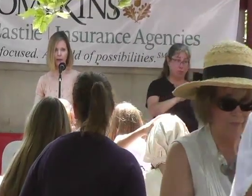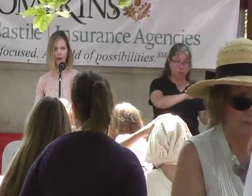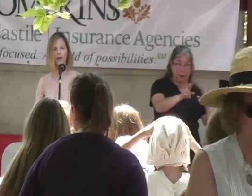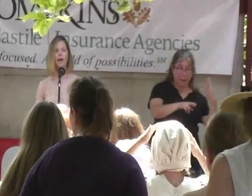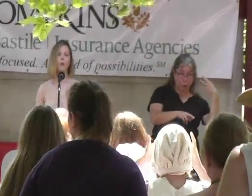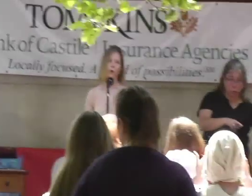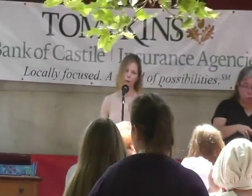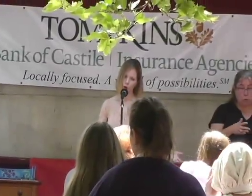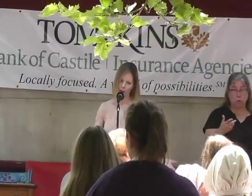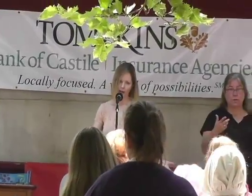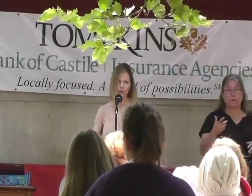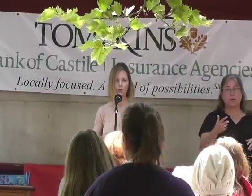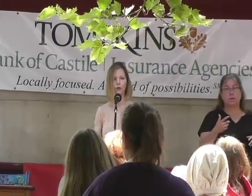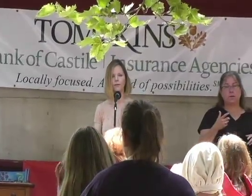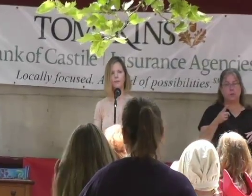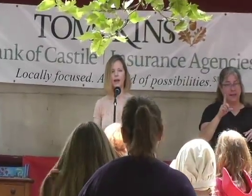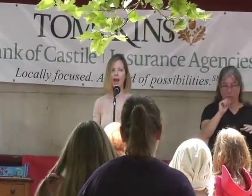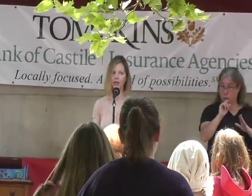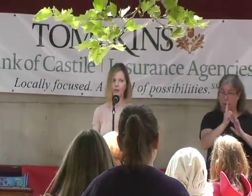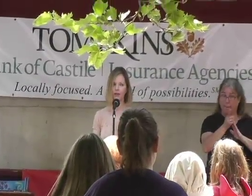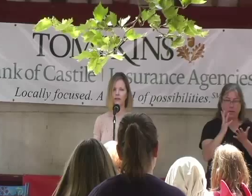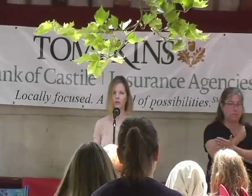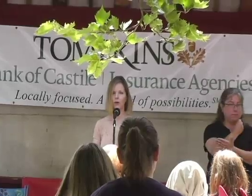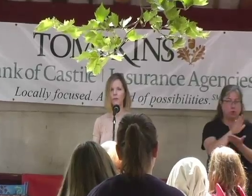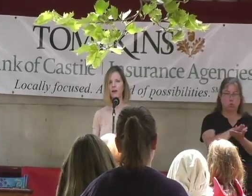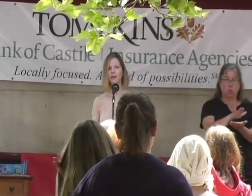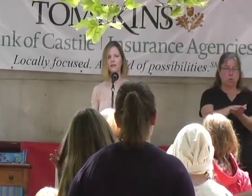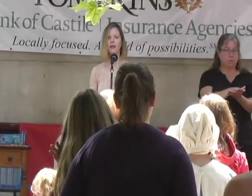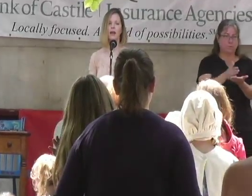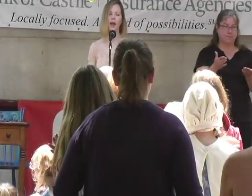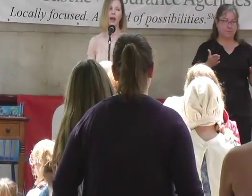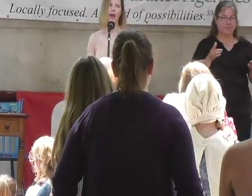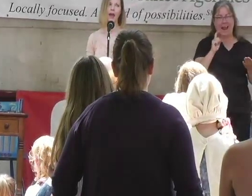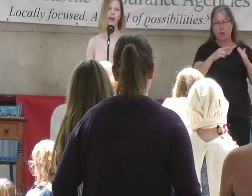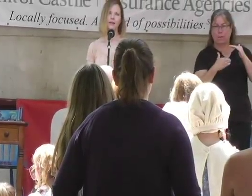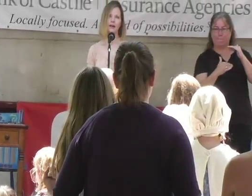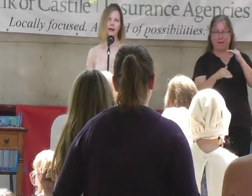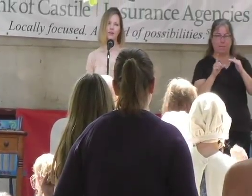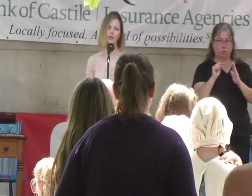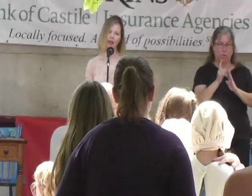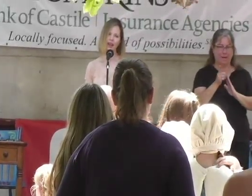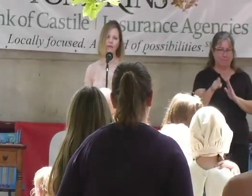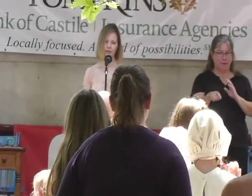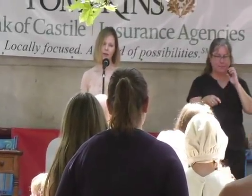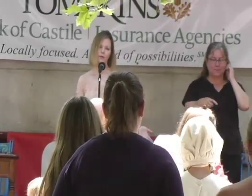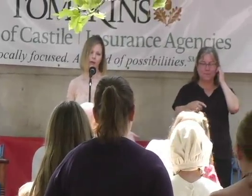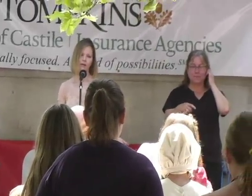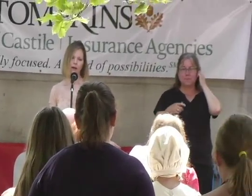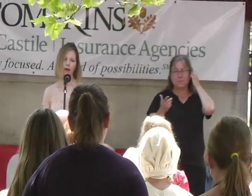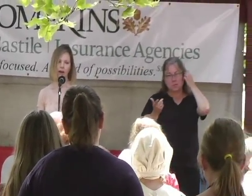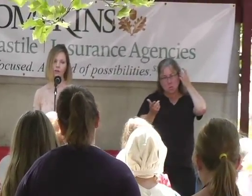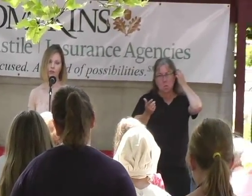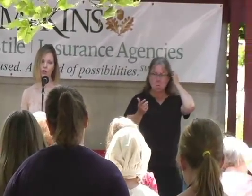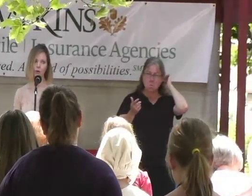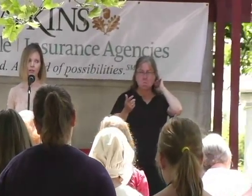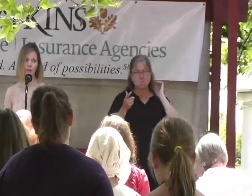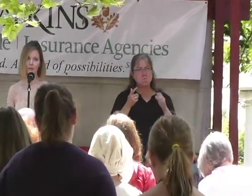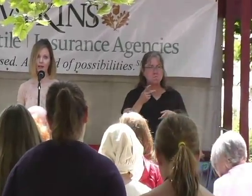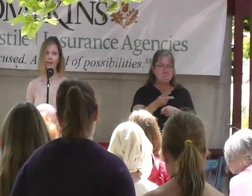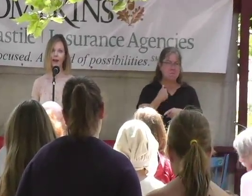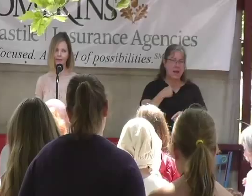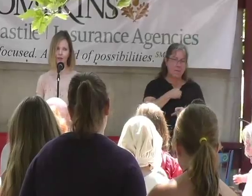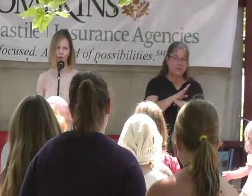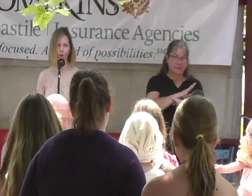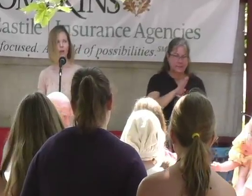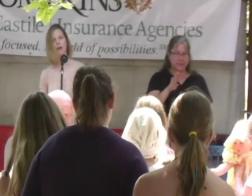shoot something, we would go back to school. It had to be at least 20 minutes. And so that gave us something else to do, and